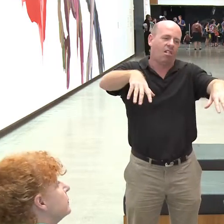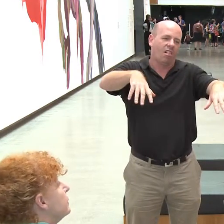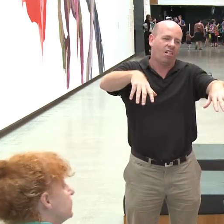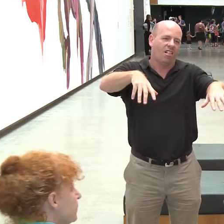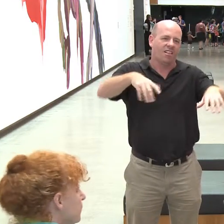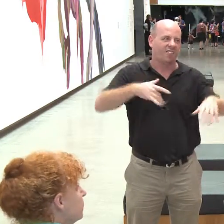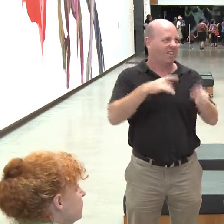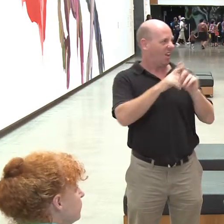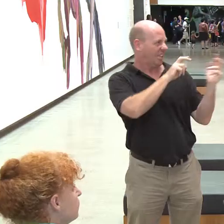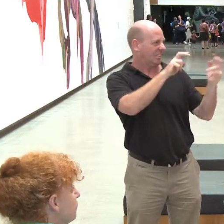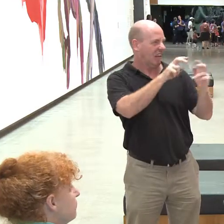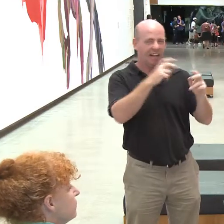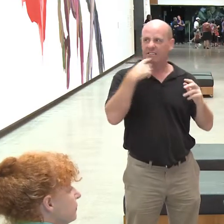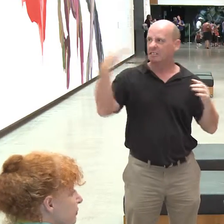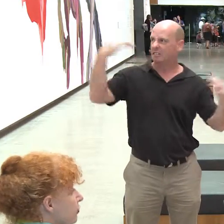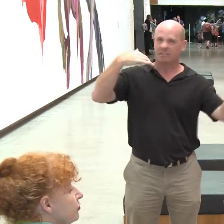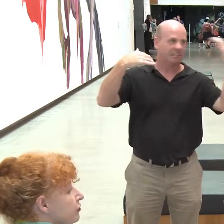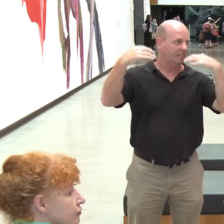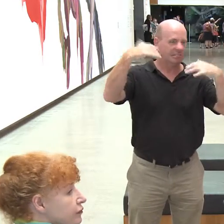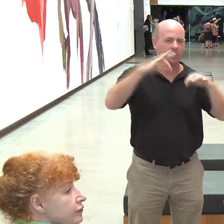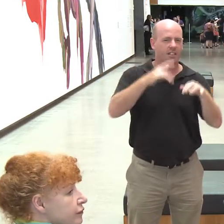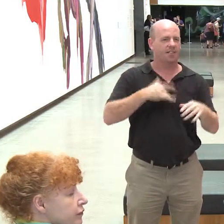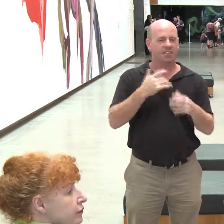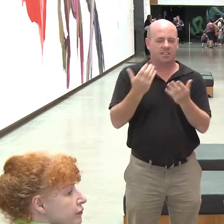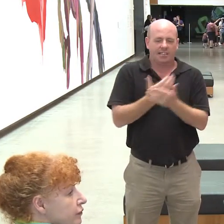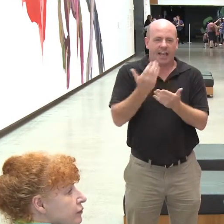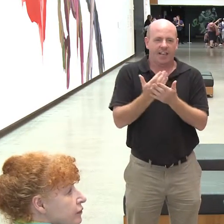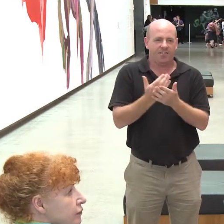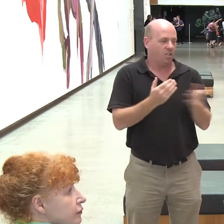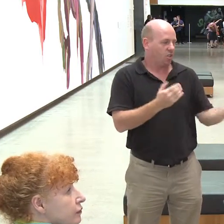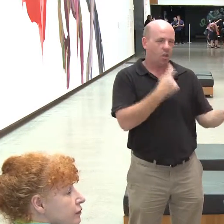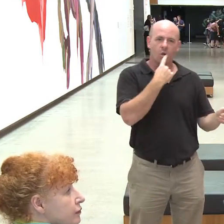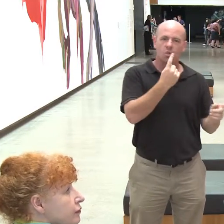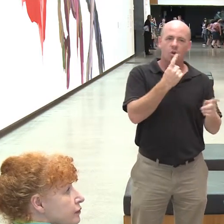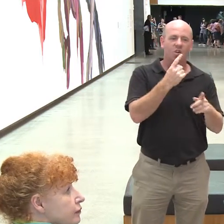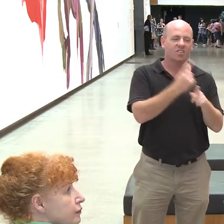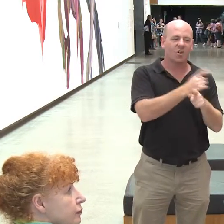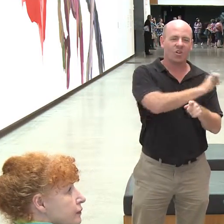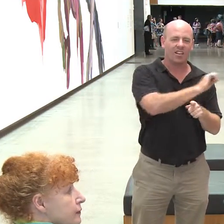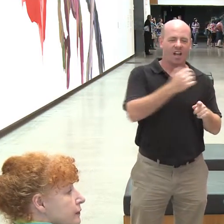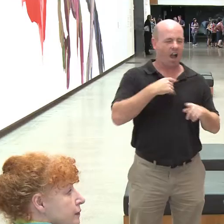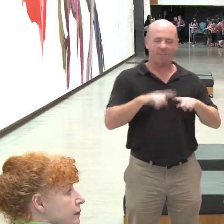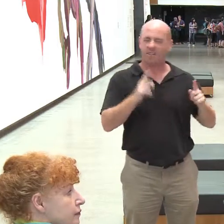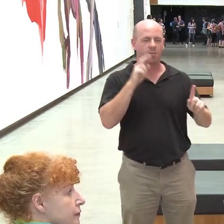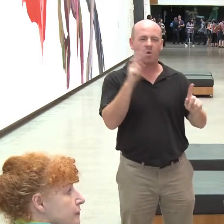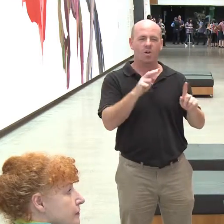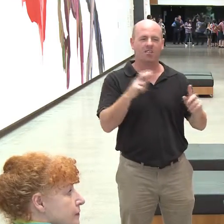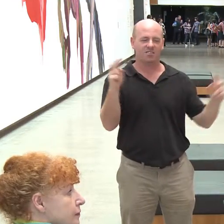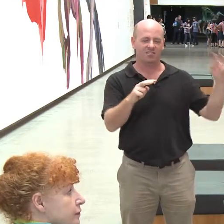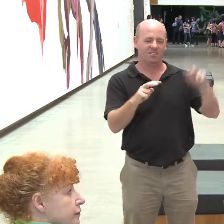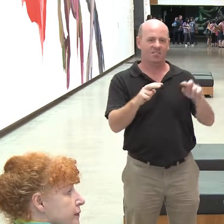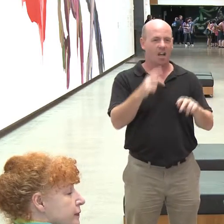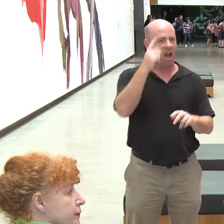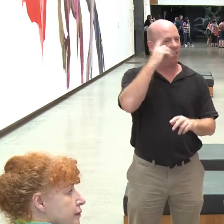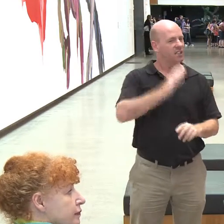safe. Yes, yeah. And it had a different effect to the one that you obviously. I think that's very